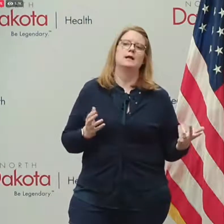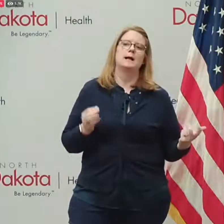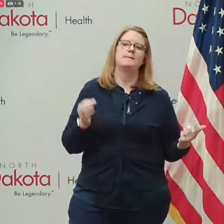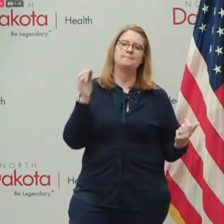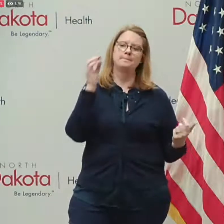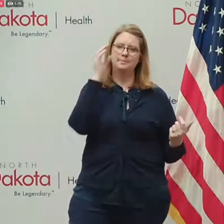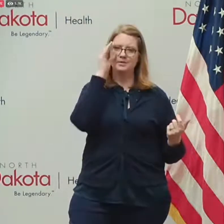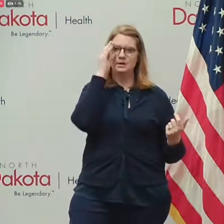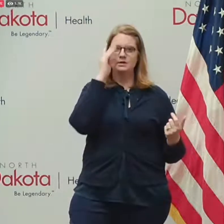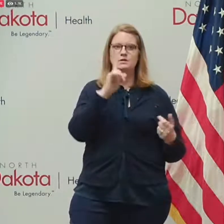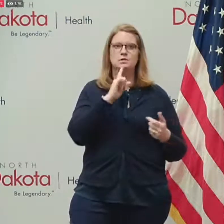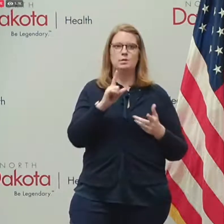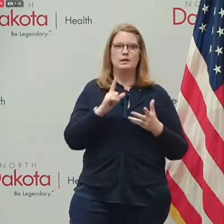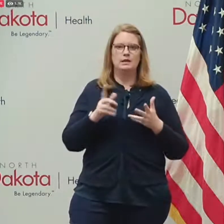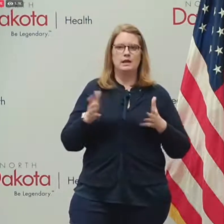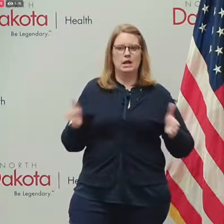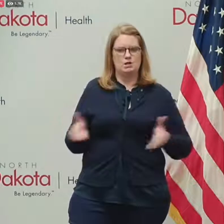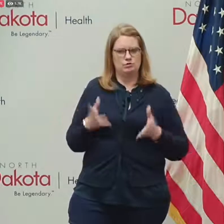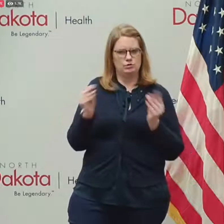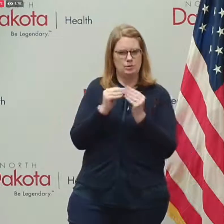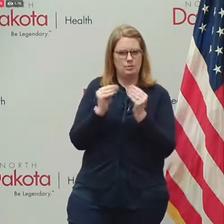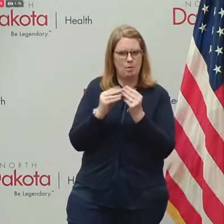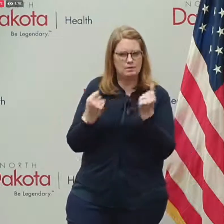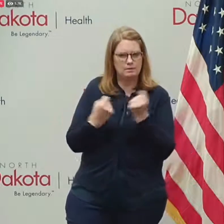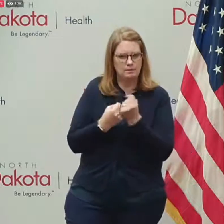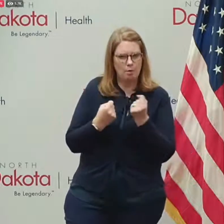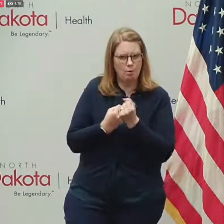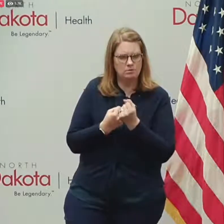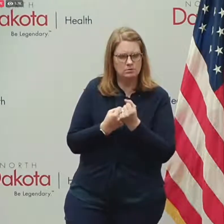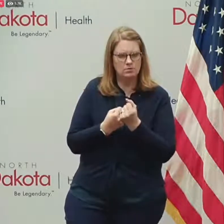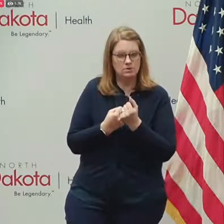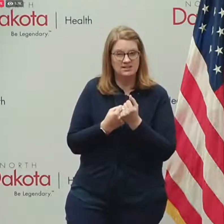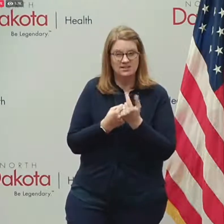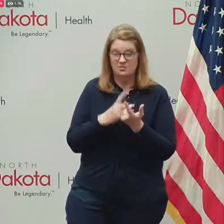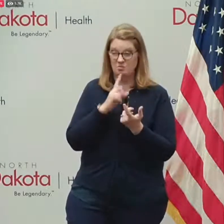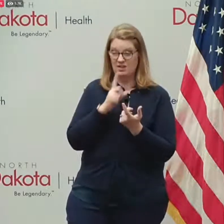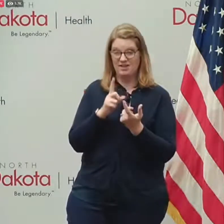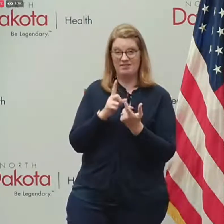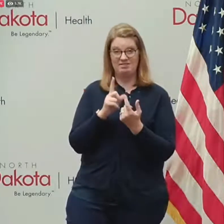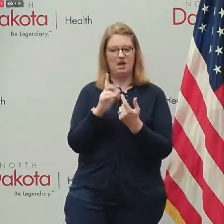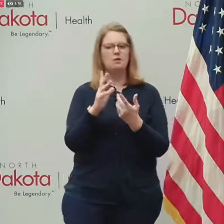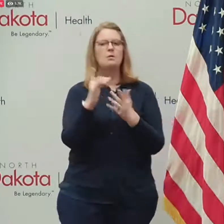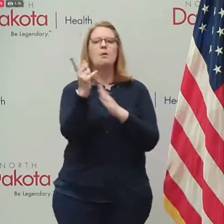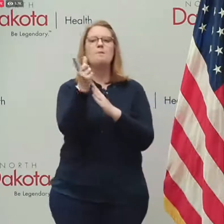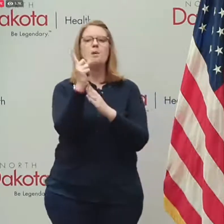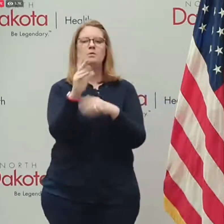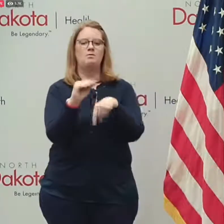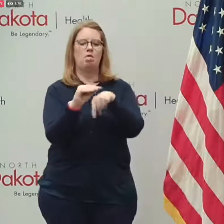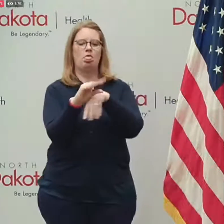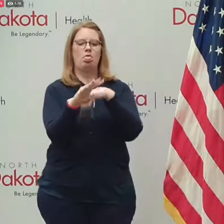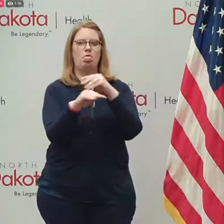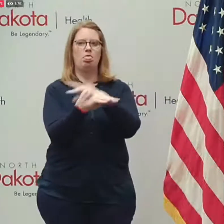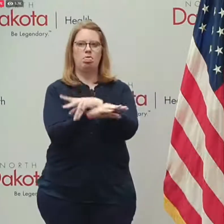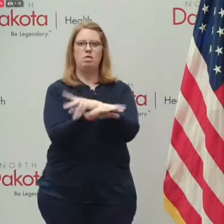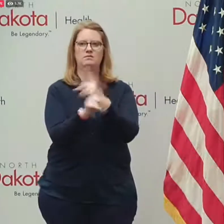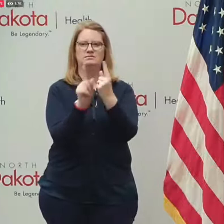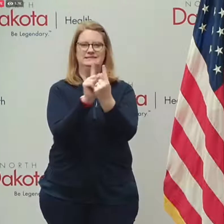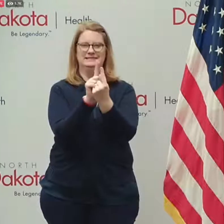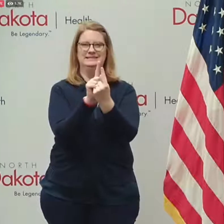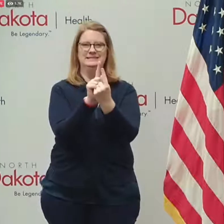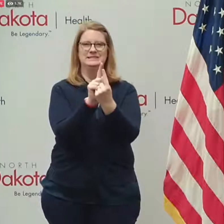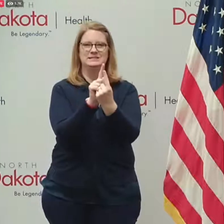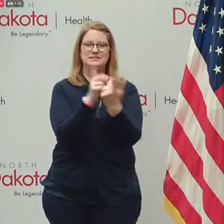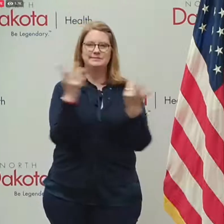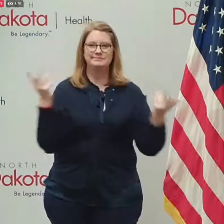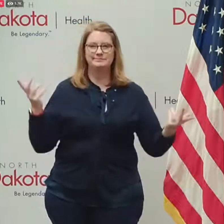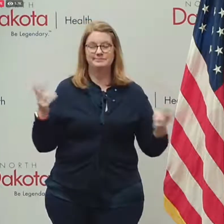gain more support for less transmission. I mean, we're trying to manage transmissible moments, and tools are limited.